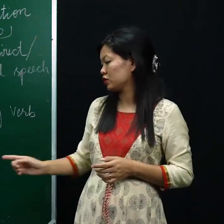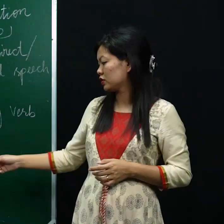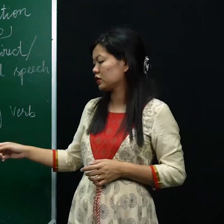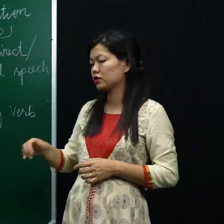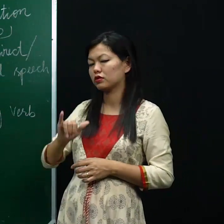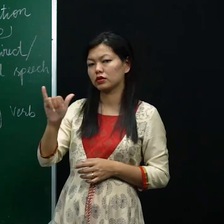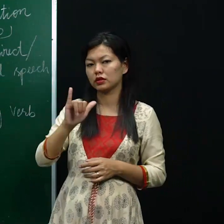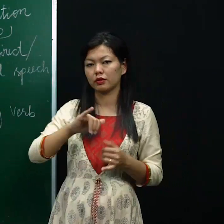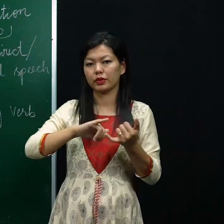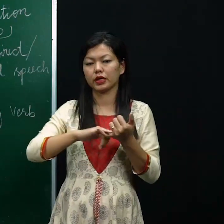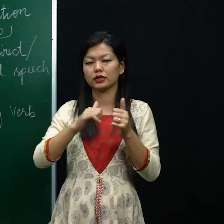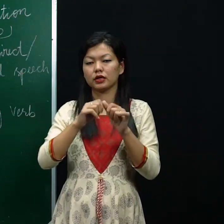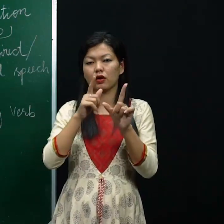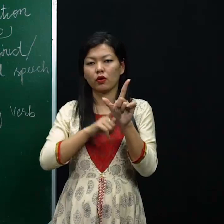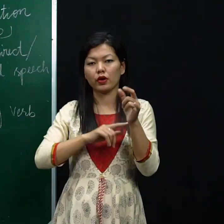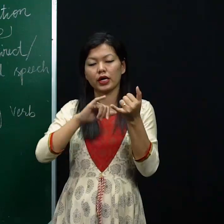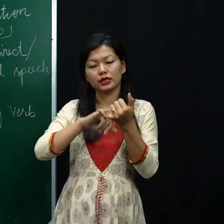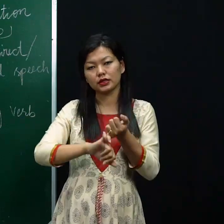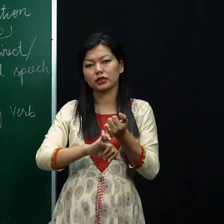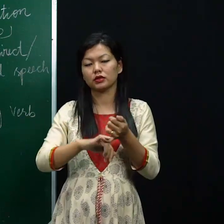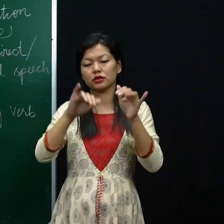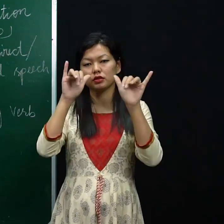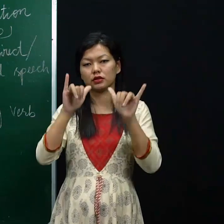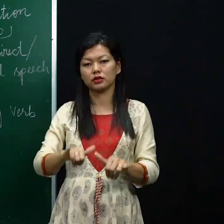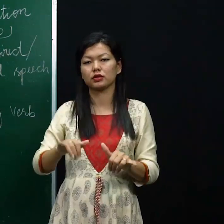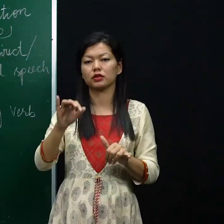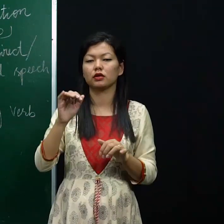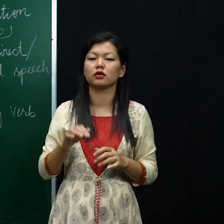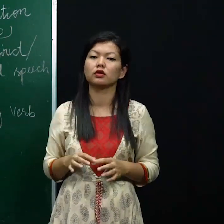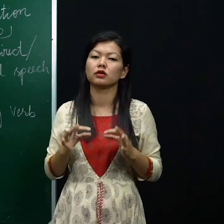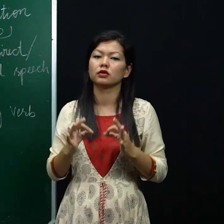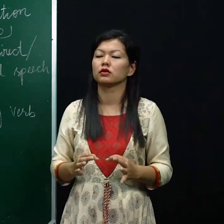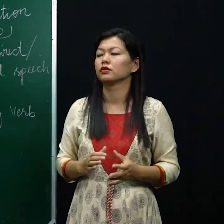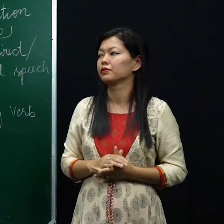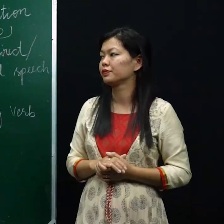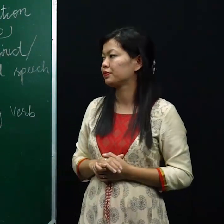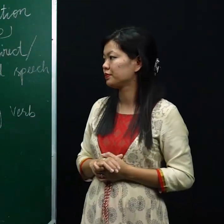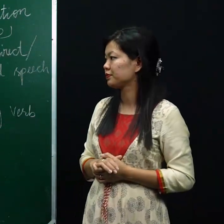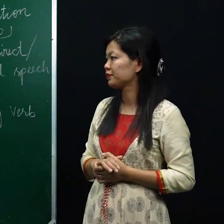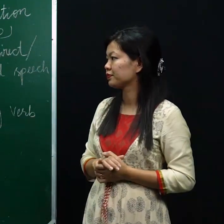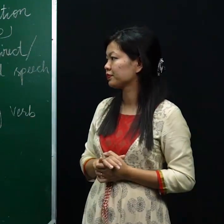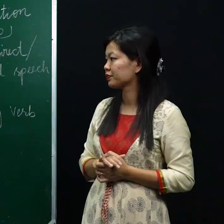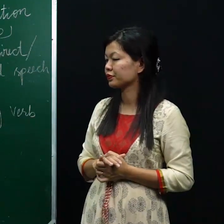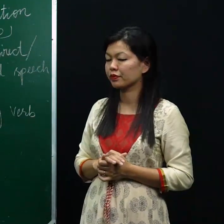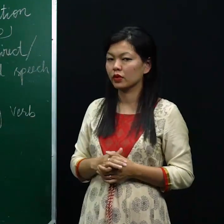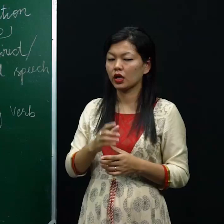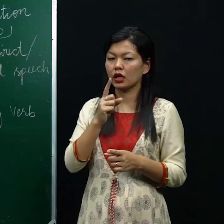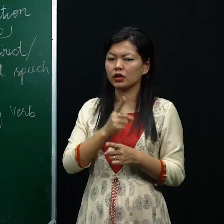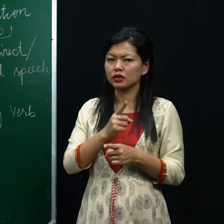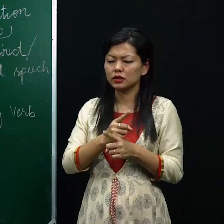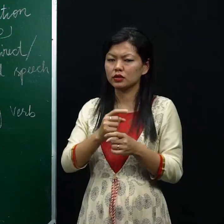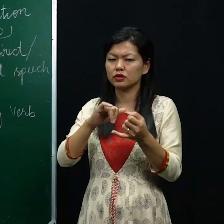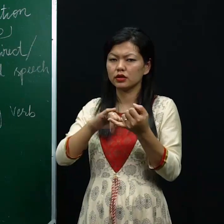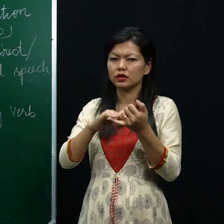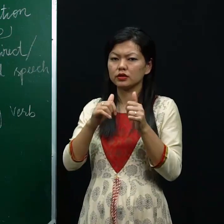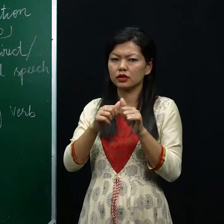things. The teacher says the sun rises in the east. Even in the indirect speech, the same thing will be applied. The teacher says that the